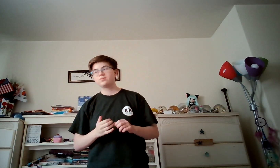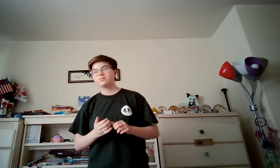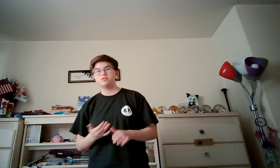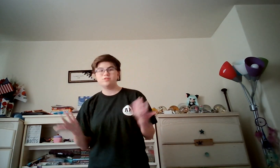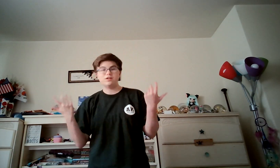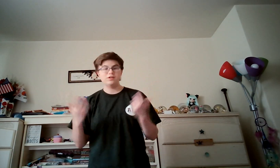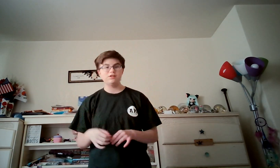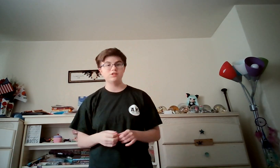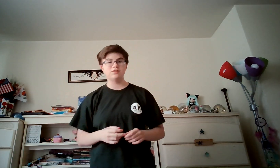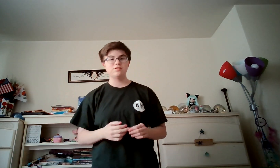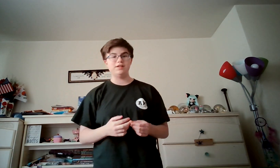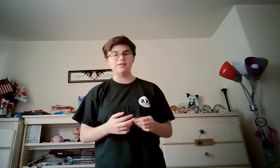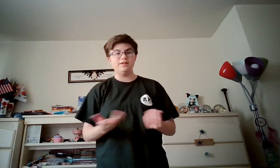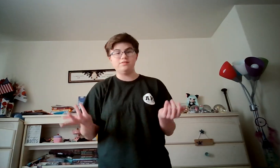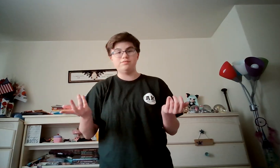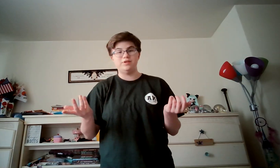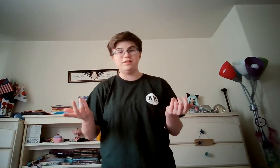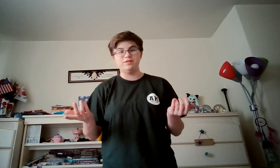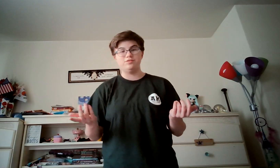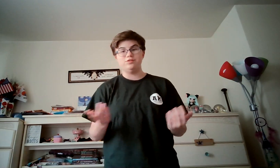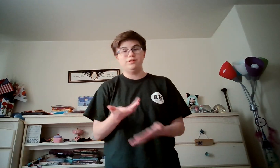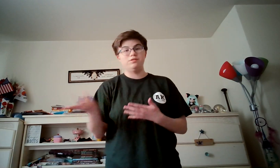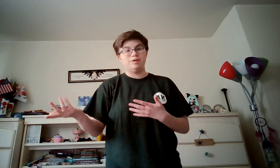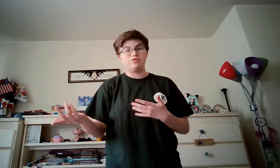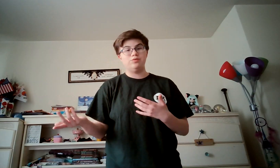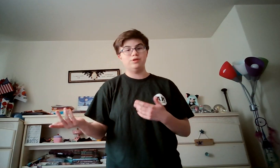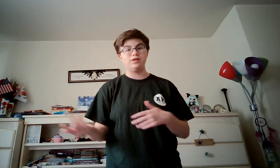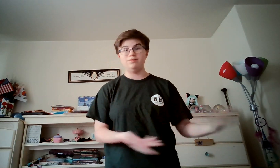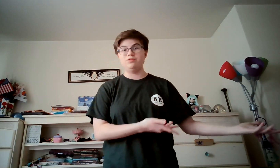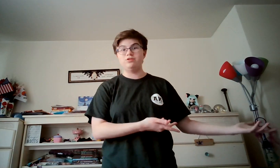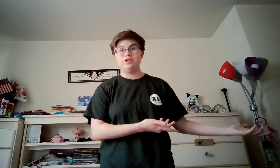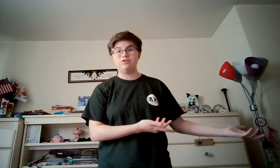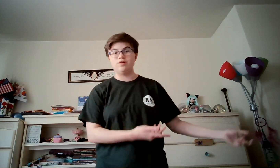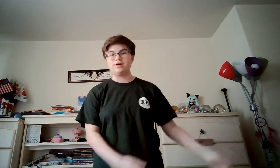I was like, okay, sure. Like, I don't have anything else to do. I already did my schoolwork. I wasn't going to karate.